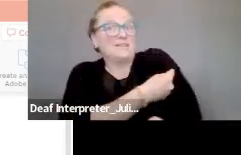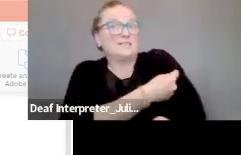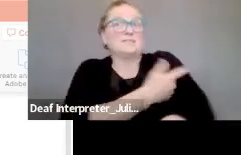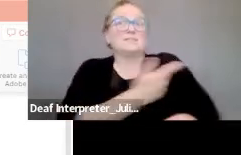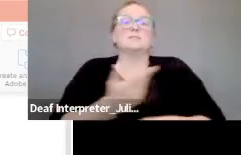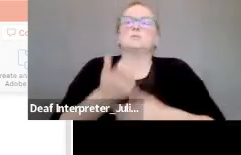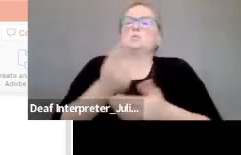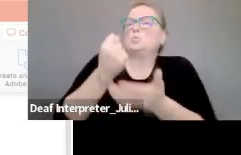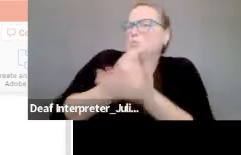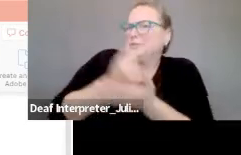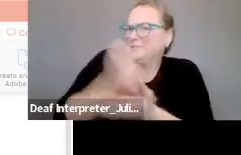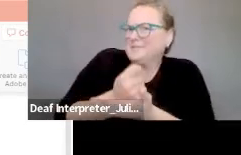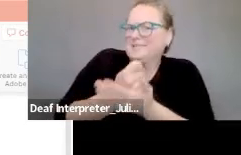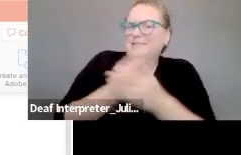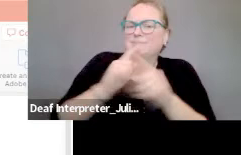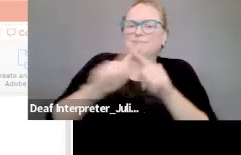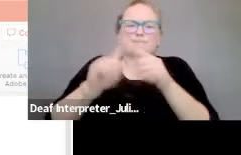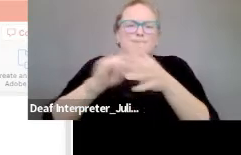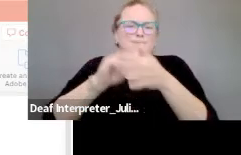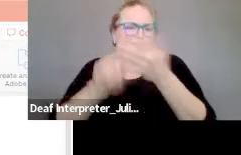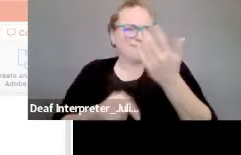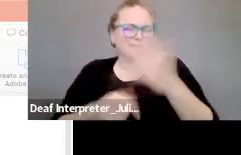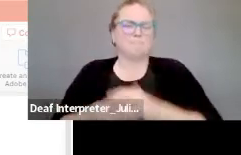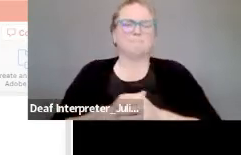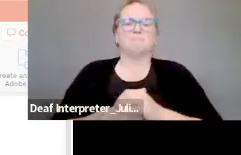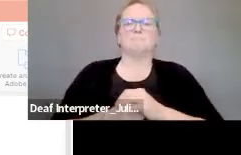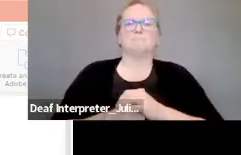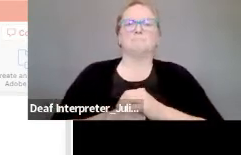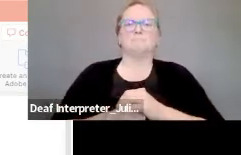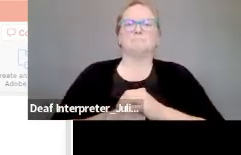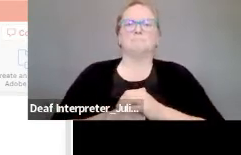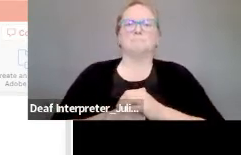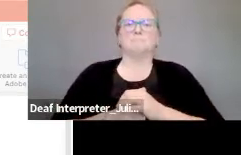particular. So let's go to the next slide.